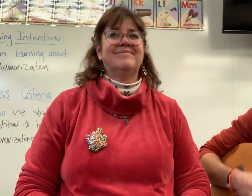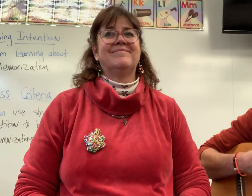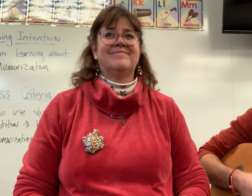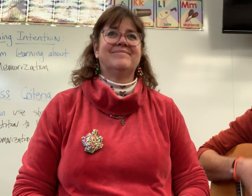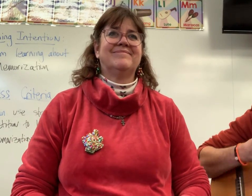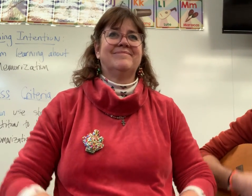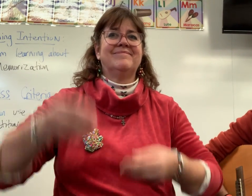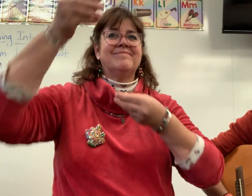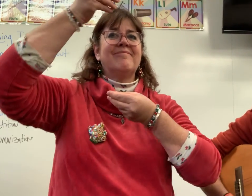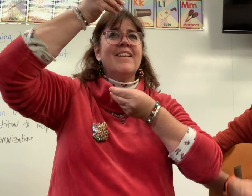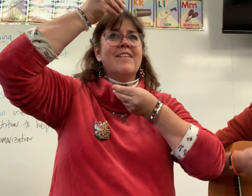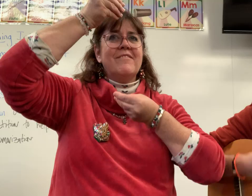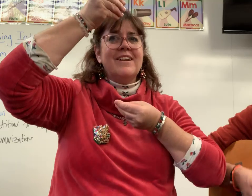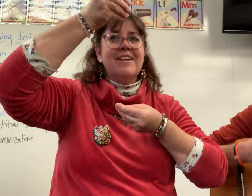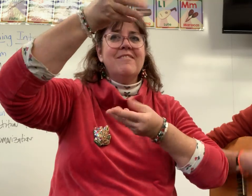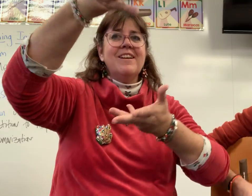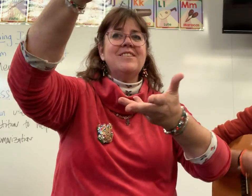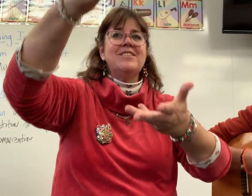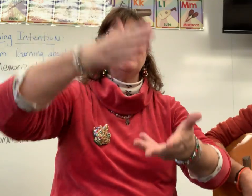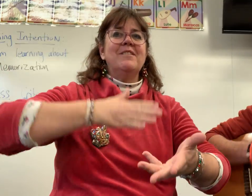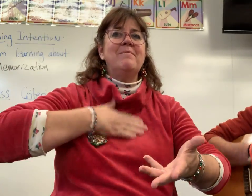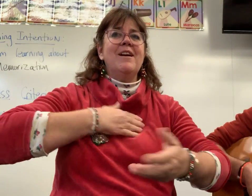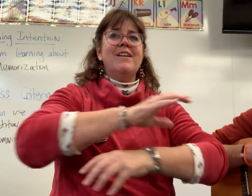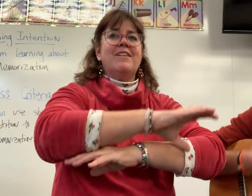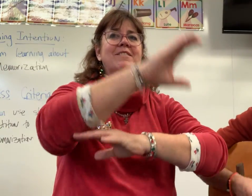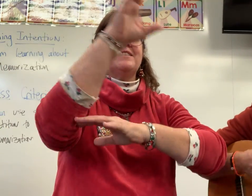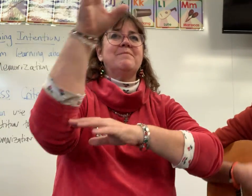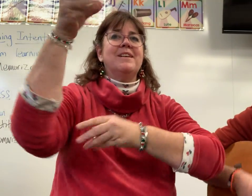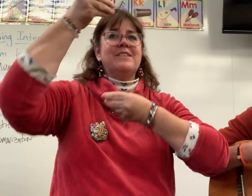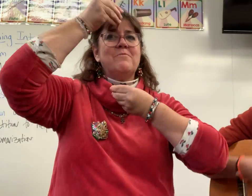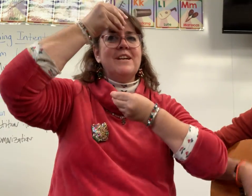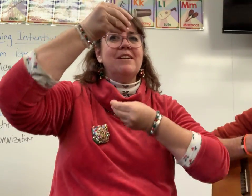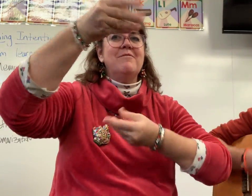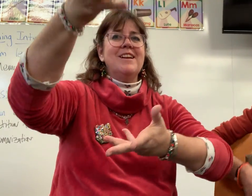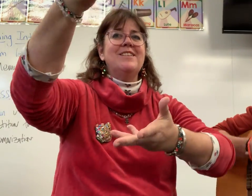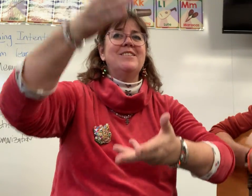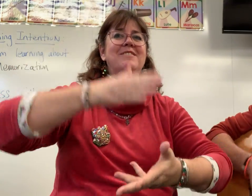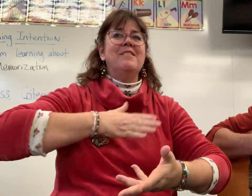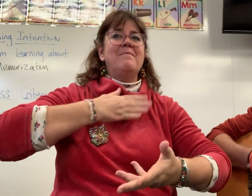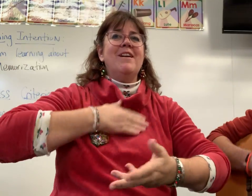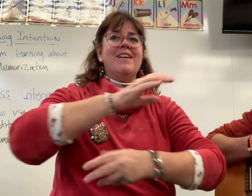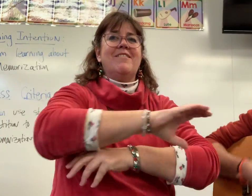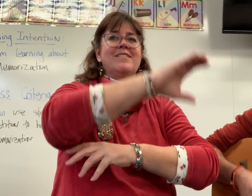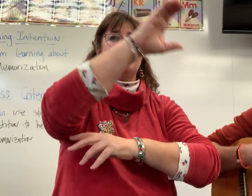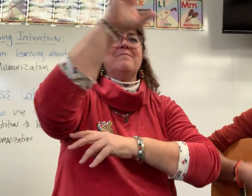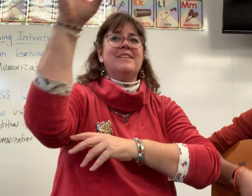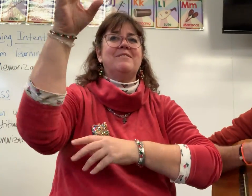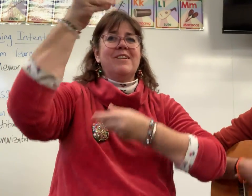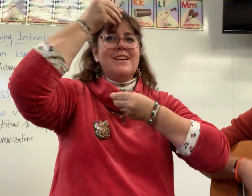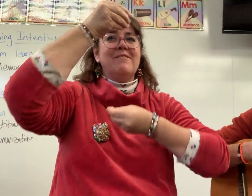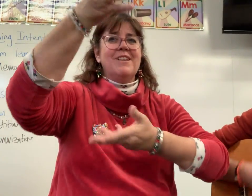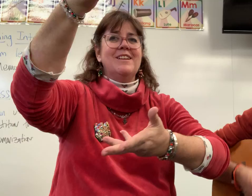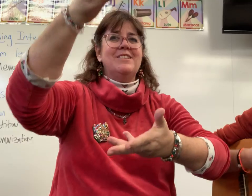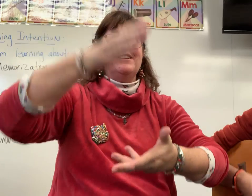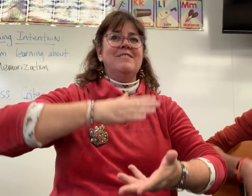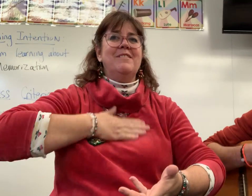Here we go. We wish you a Merry Christmas, we wish you a Merry Christmas, we wish you a